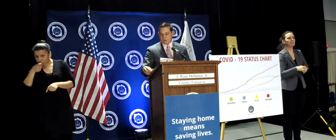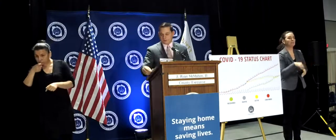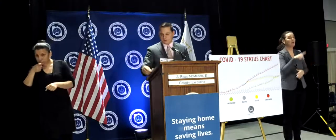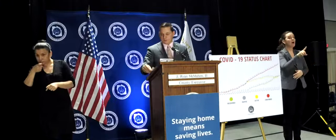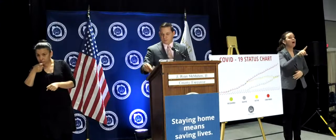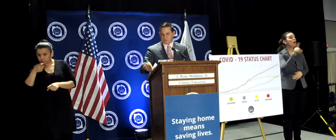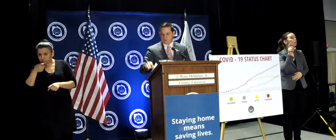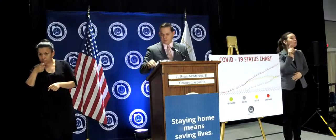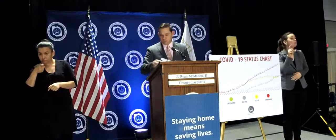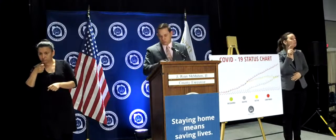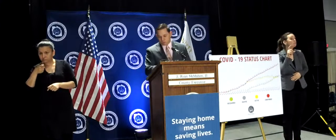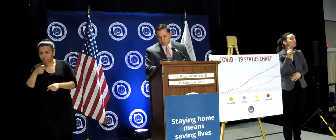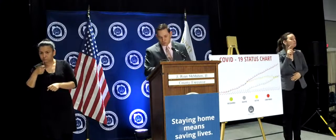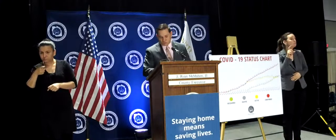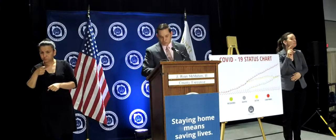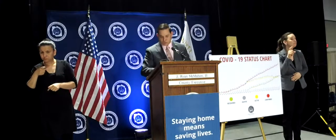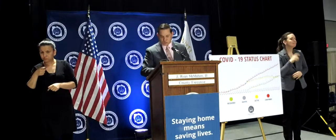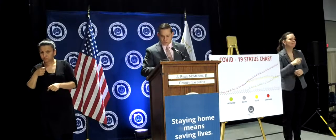have,